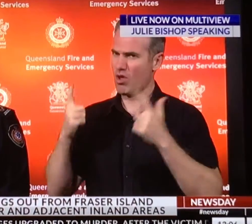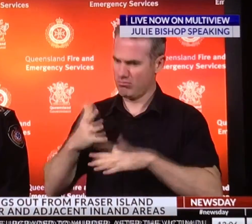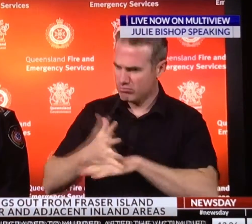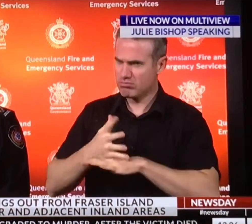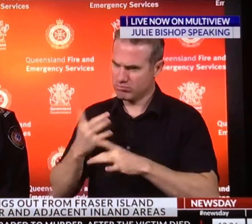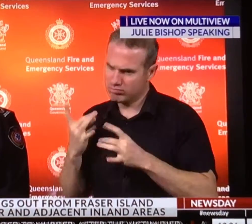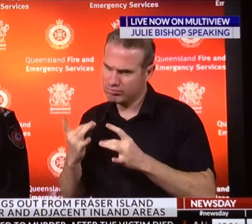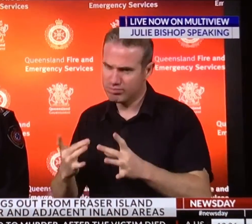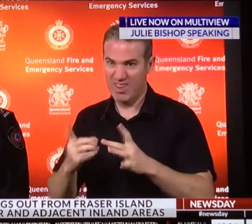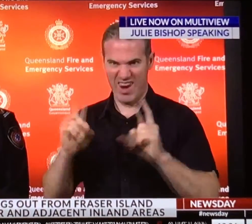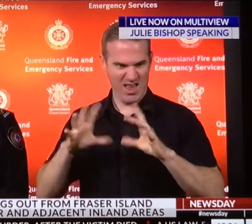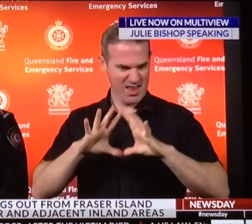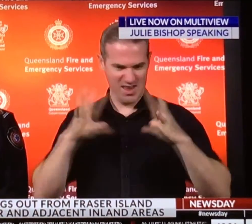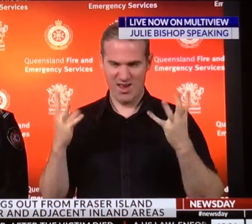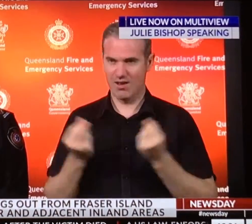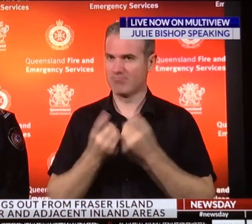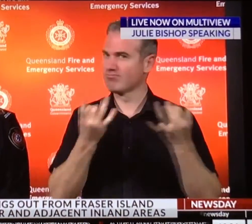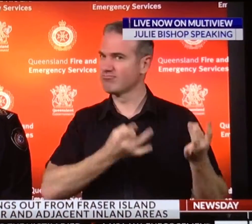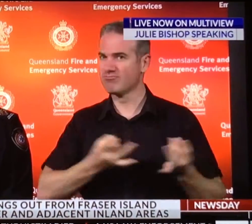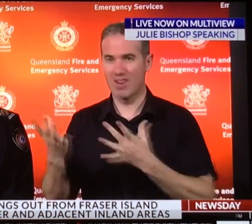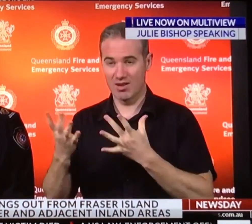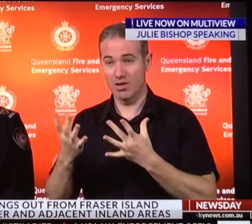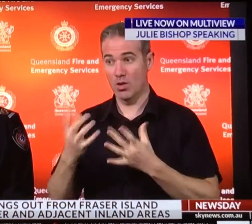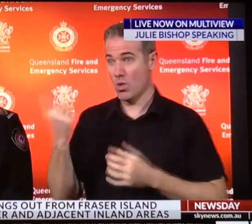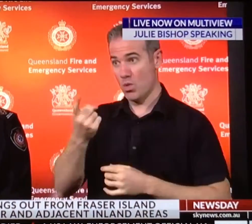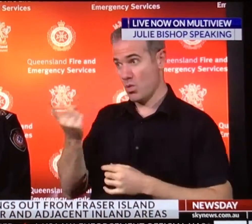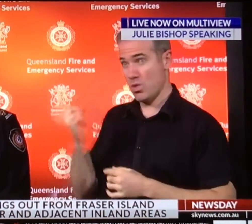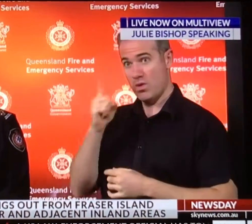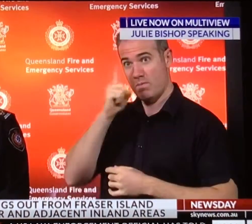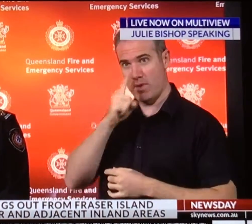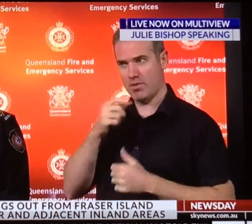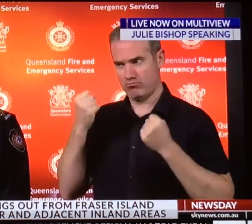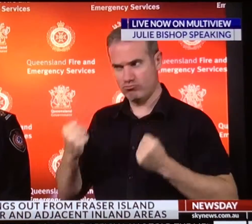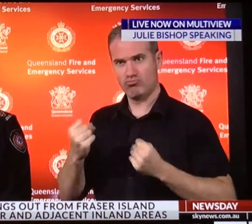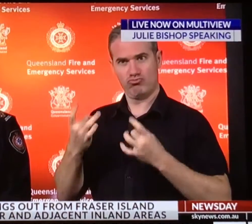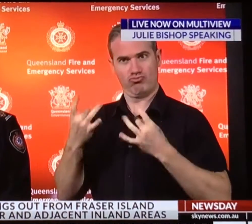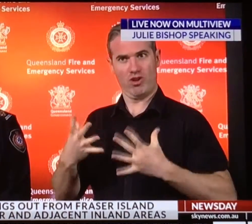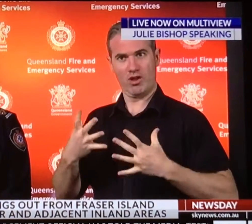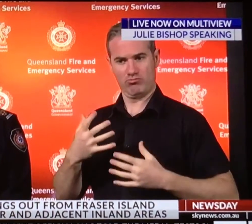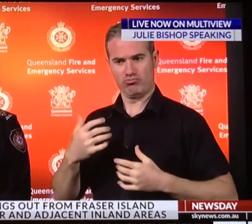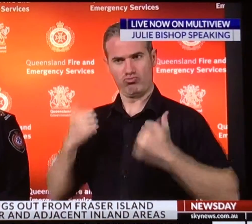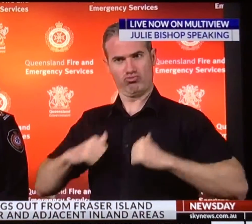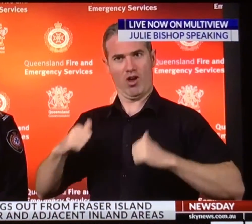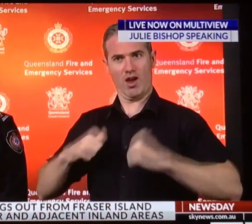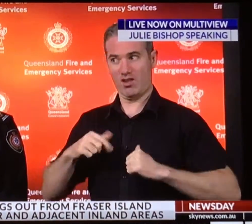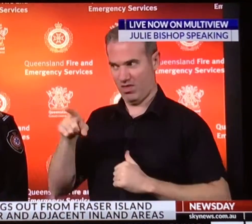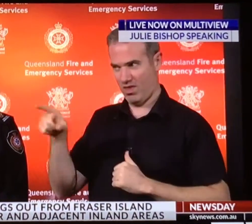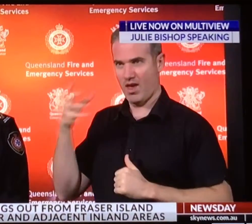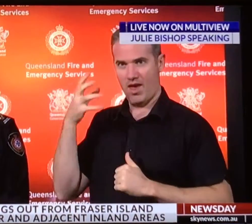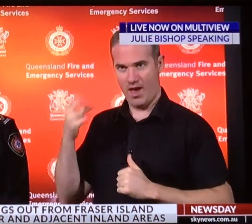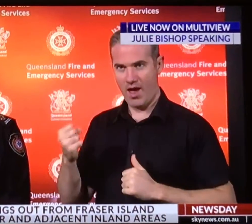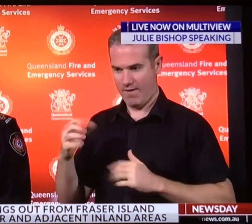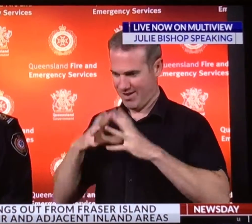date and available, but also that those that are trained have their personal protective equipment and they are ready